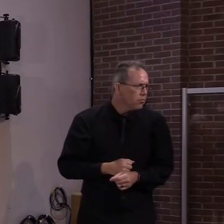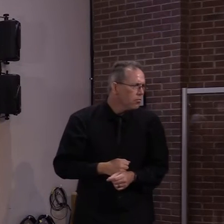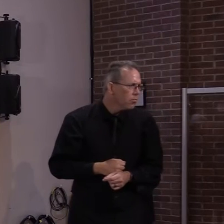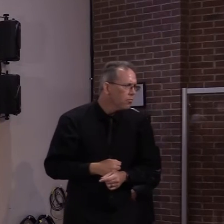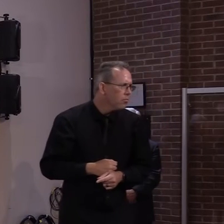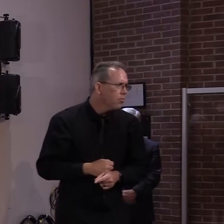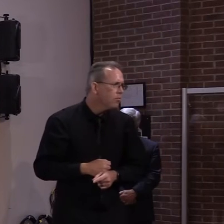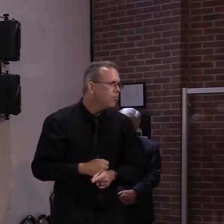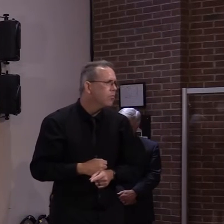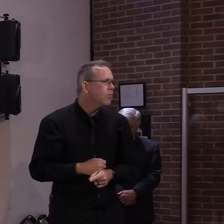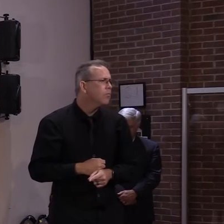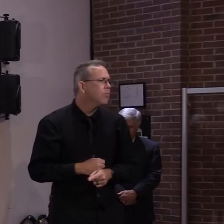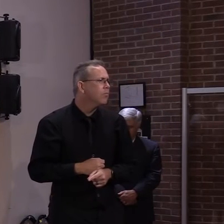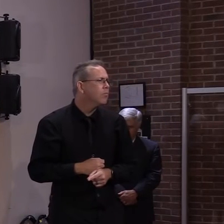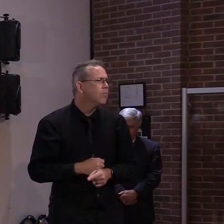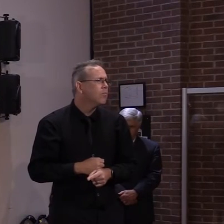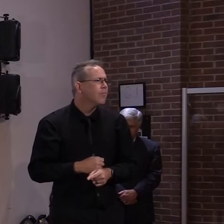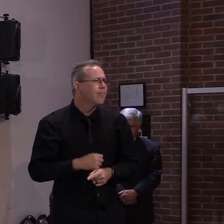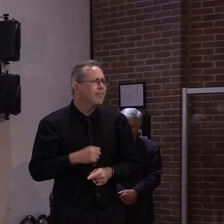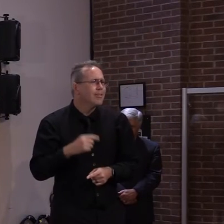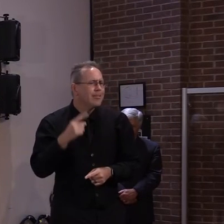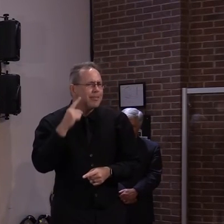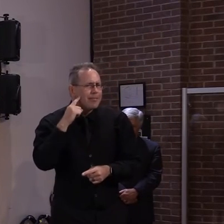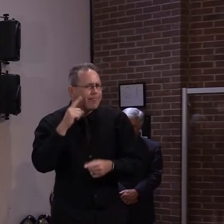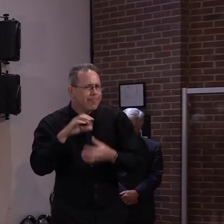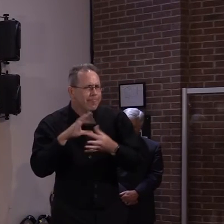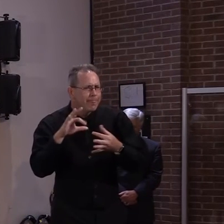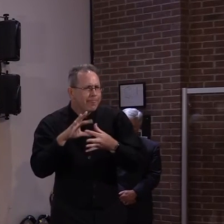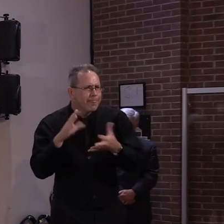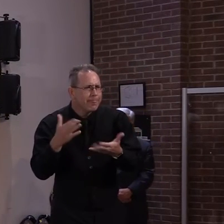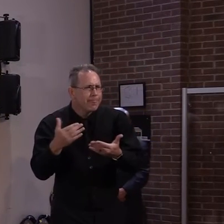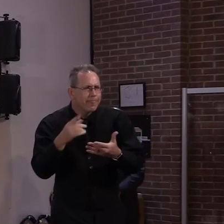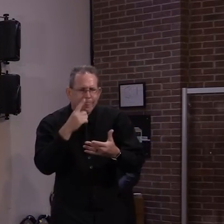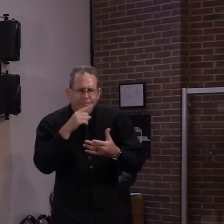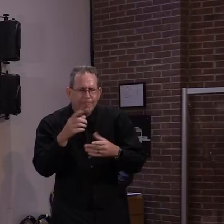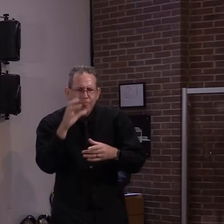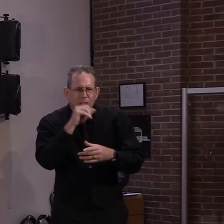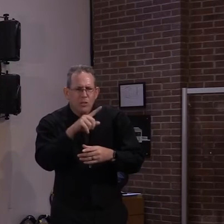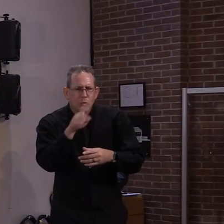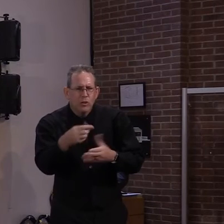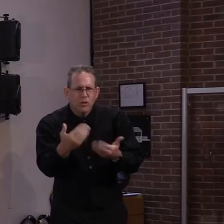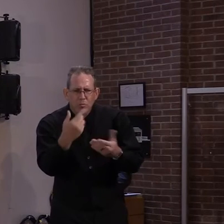we got the first part, but when you went into what the question was, we lost you.